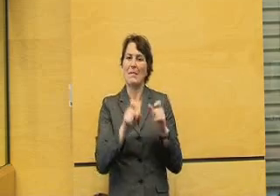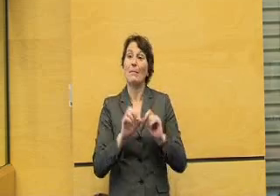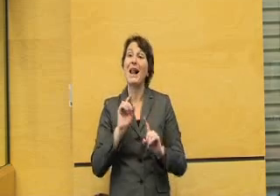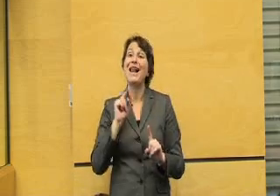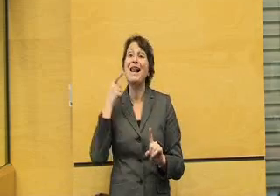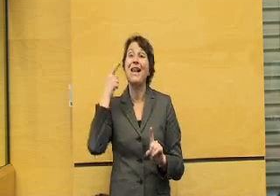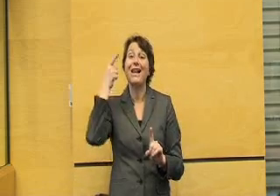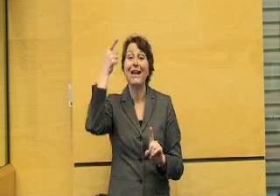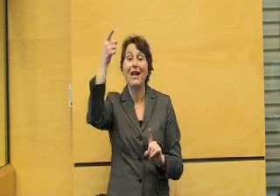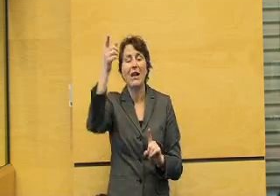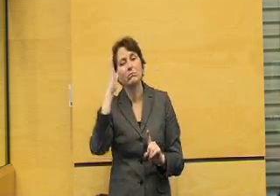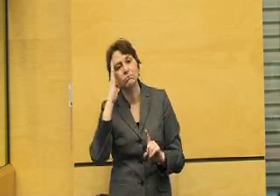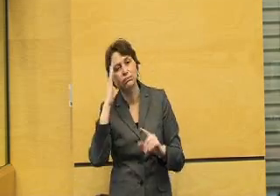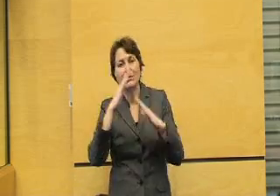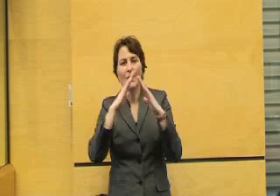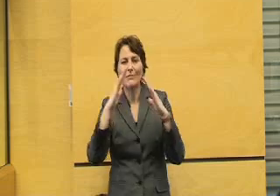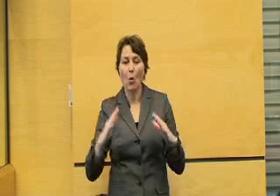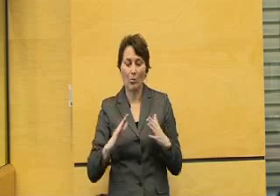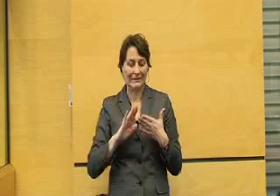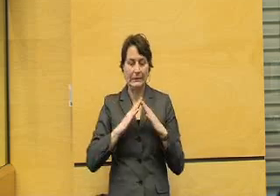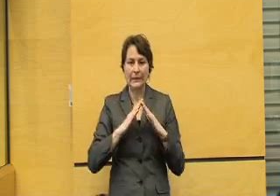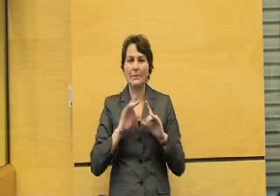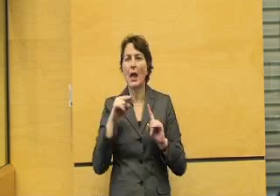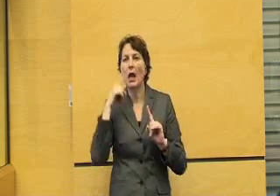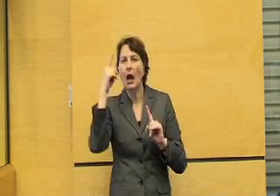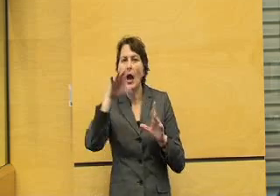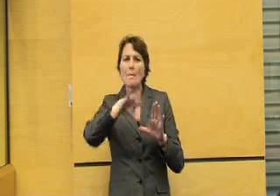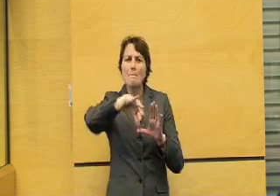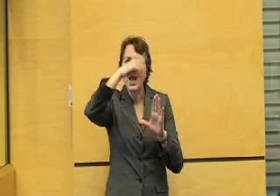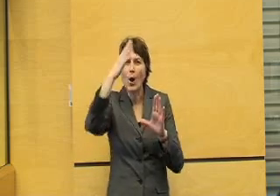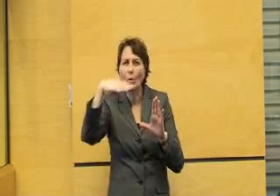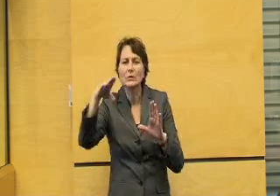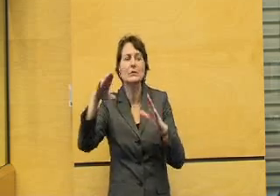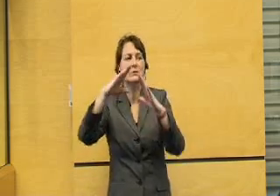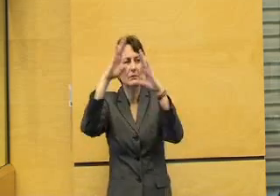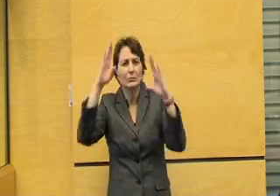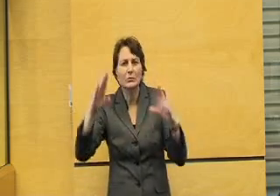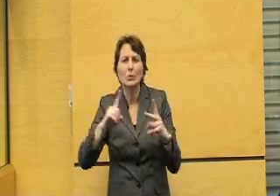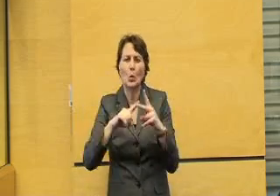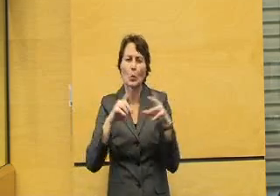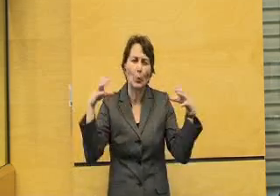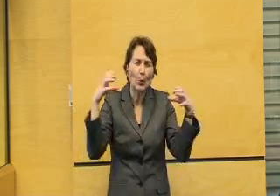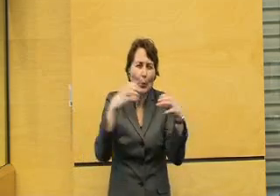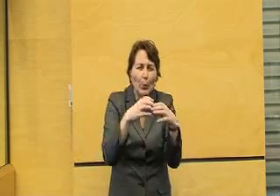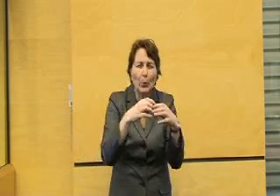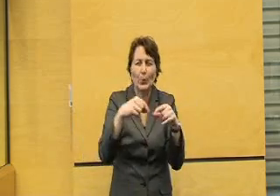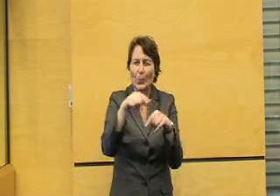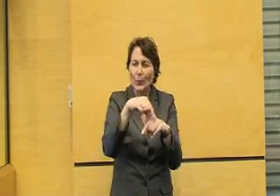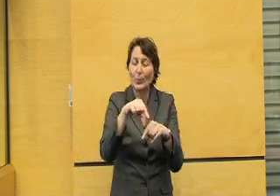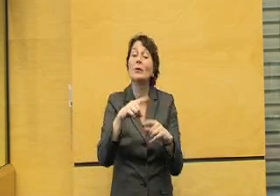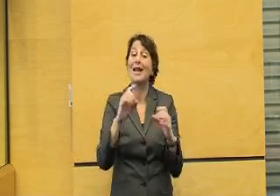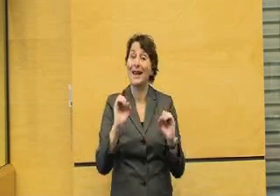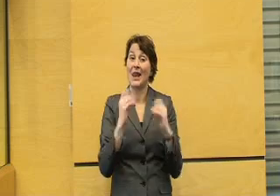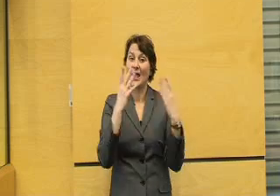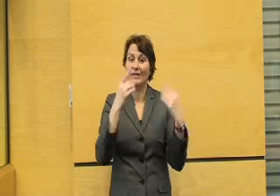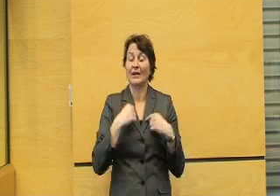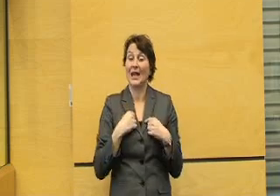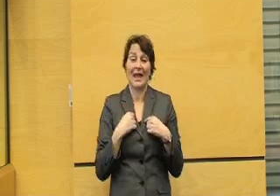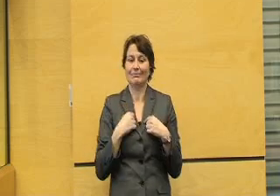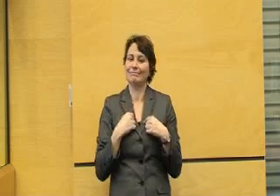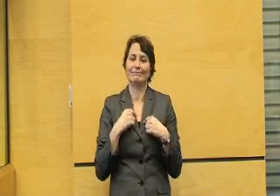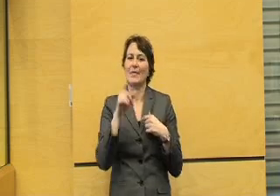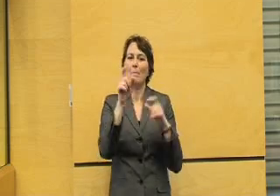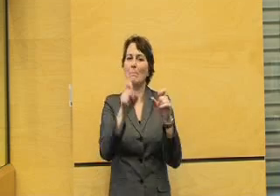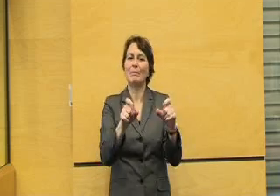mountainous areas, members of indigenous communities, and all of those people who do not live in